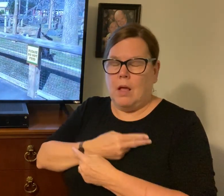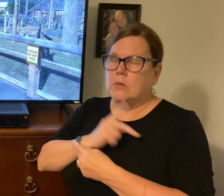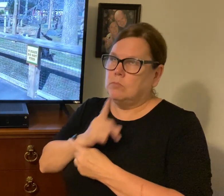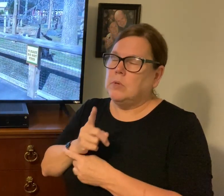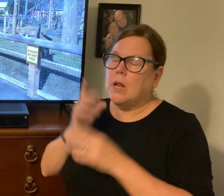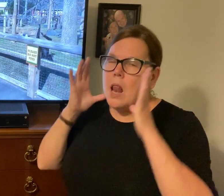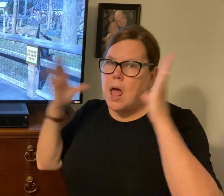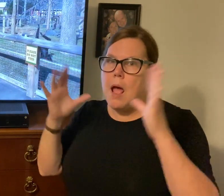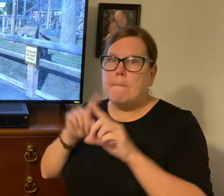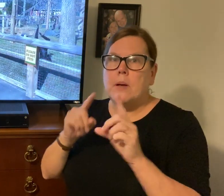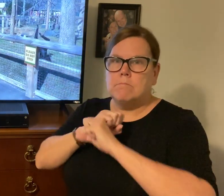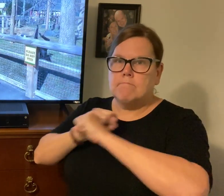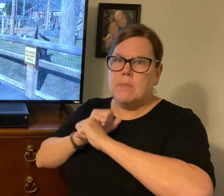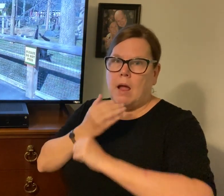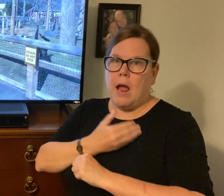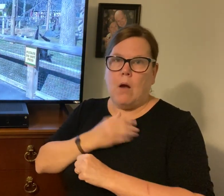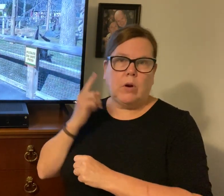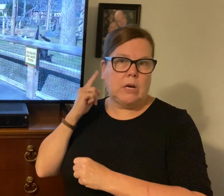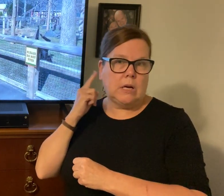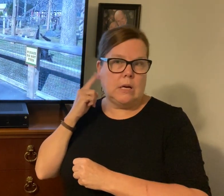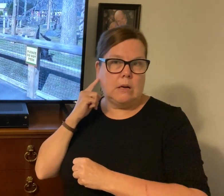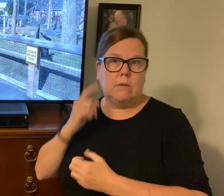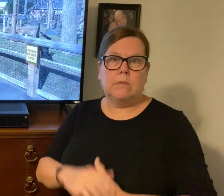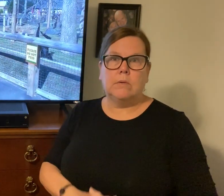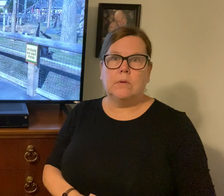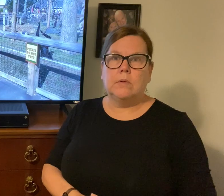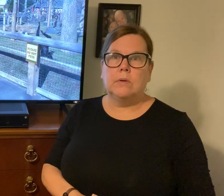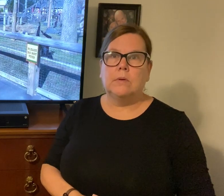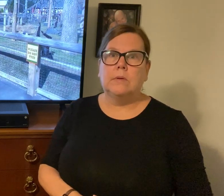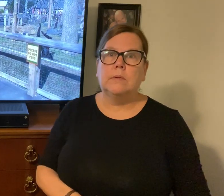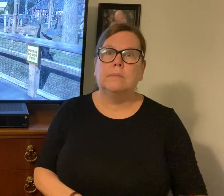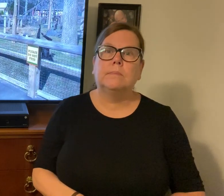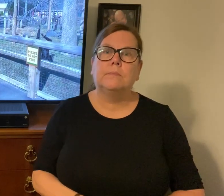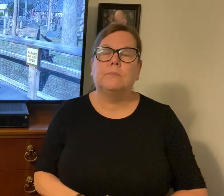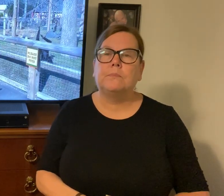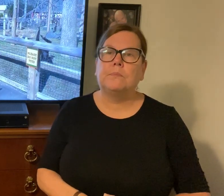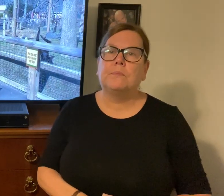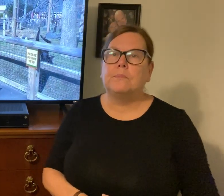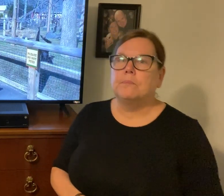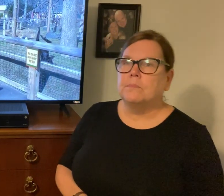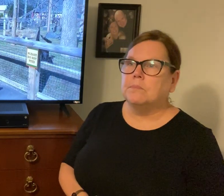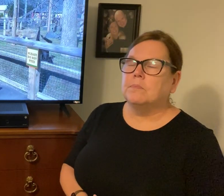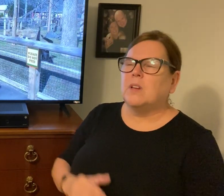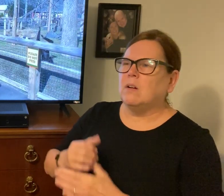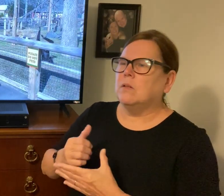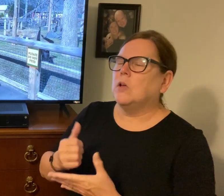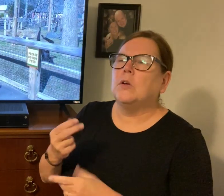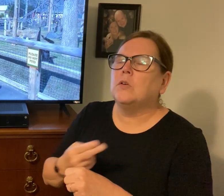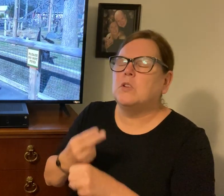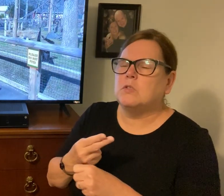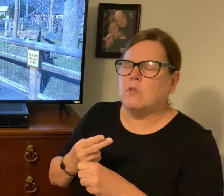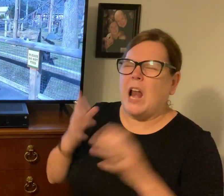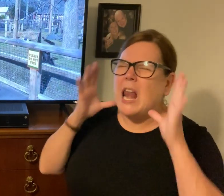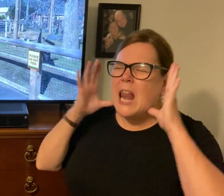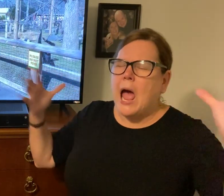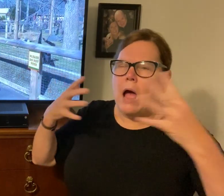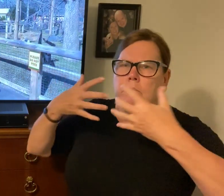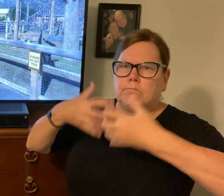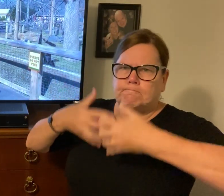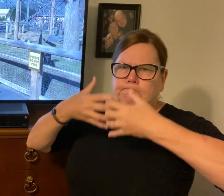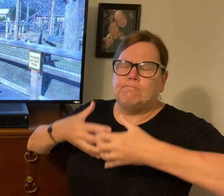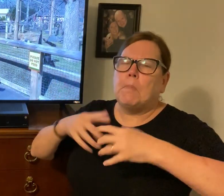loud. So to protect our ears, these muffs that are used for heavy machinery are perfect for